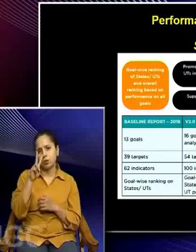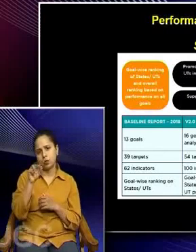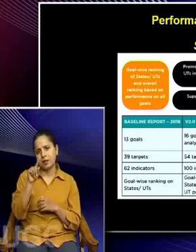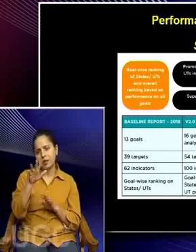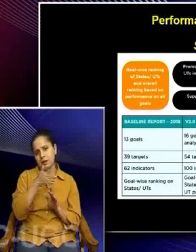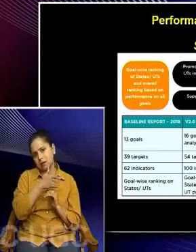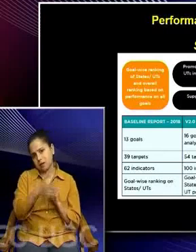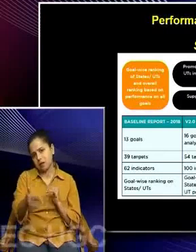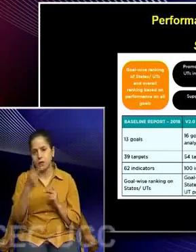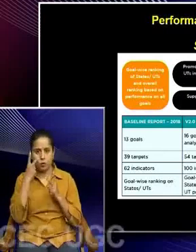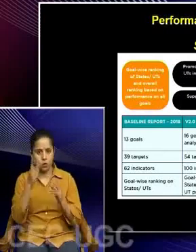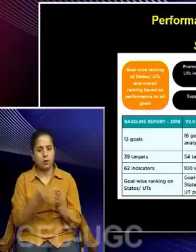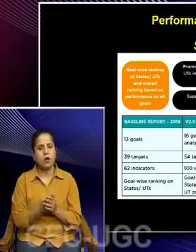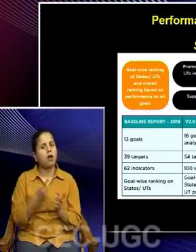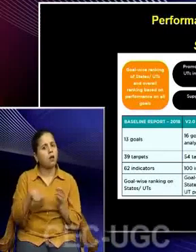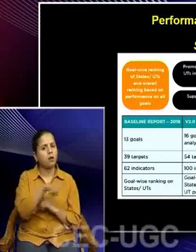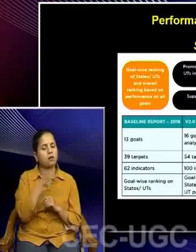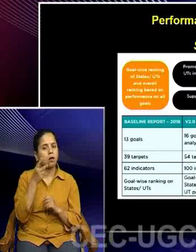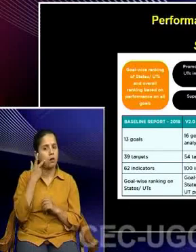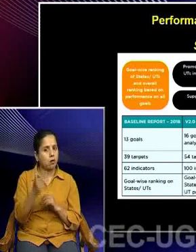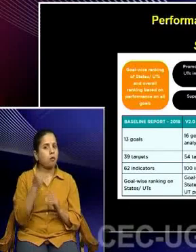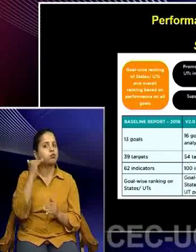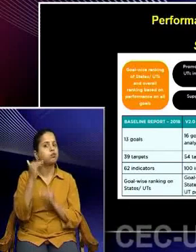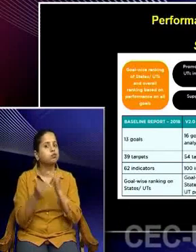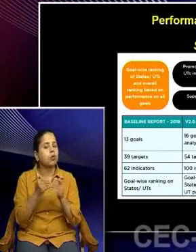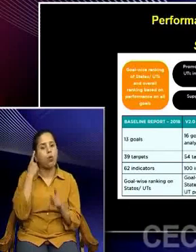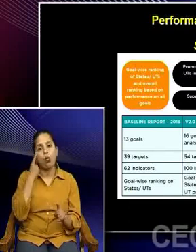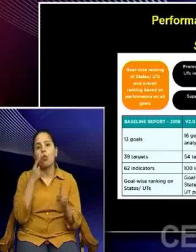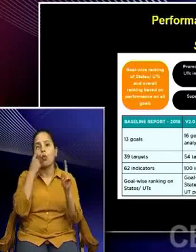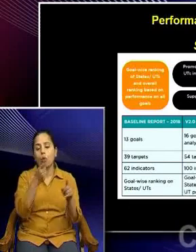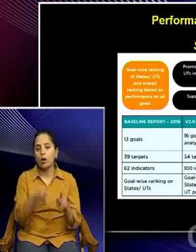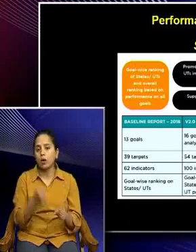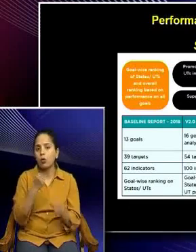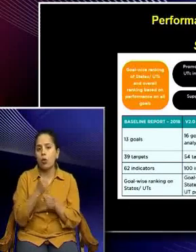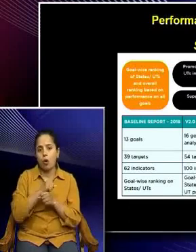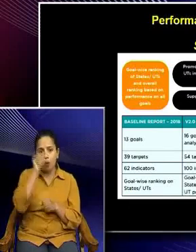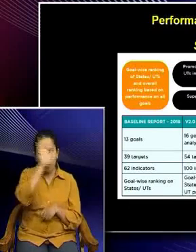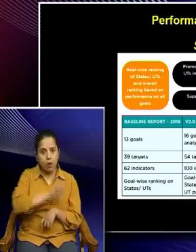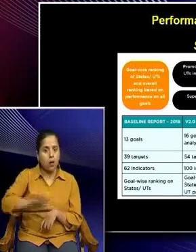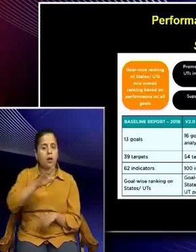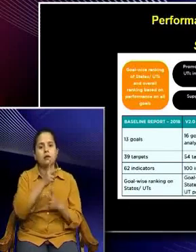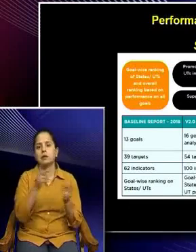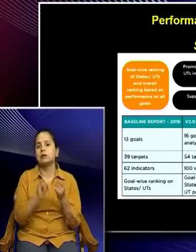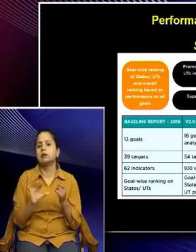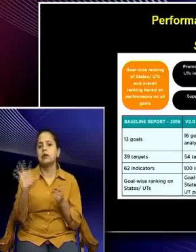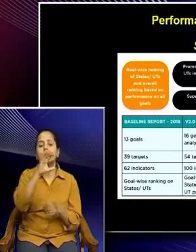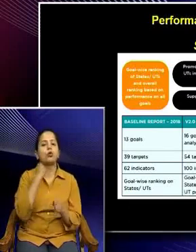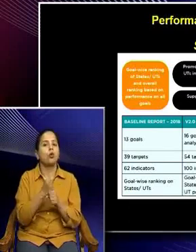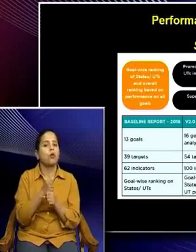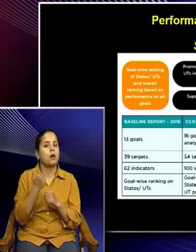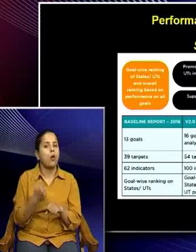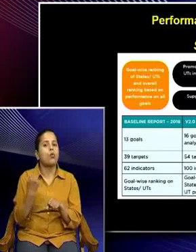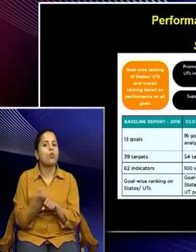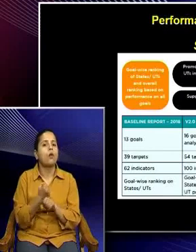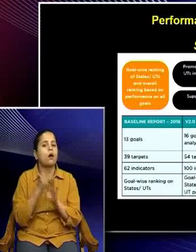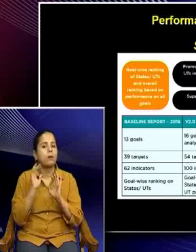date, there have been progress in terms of goals. So Government of India and various state governments are presently working